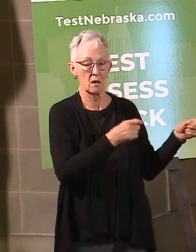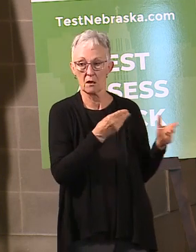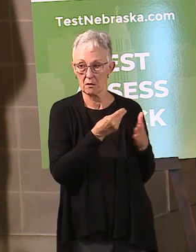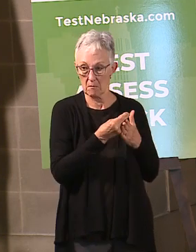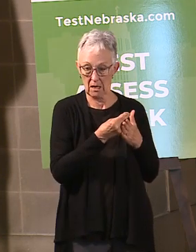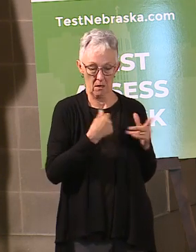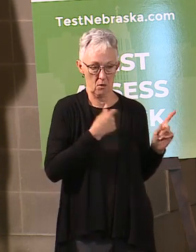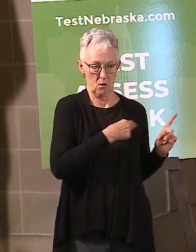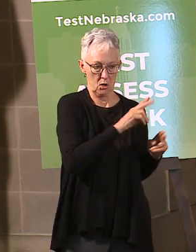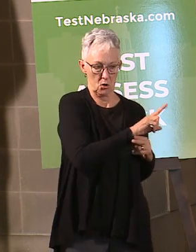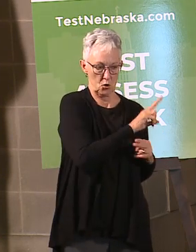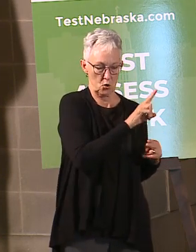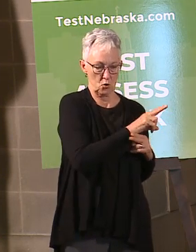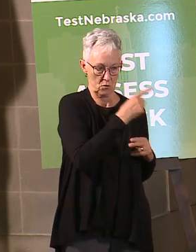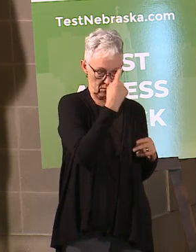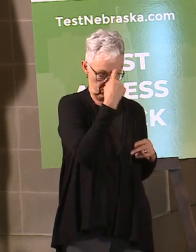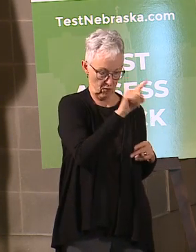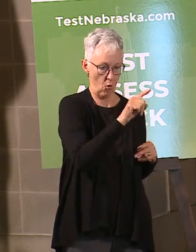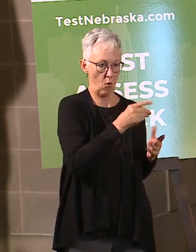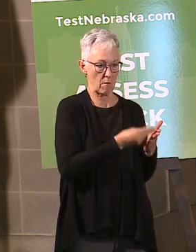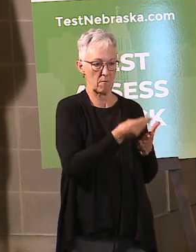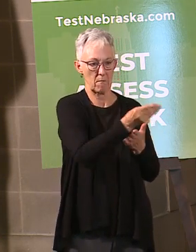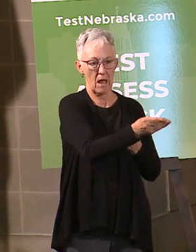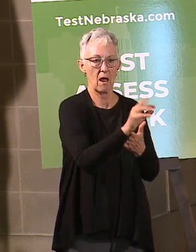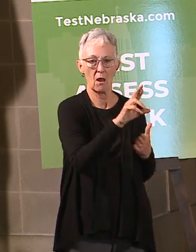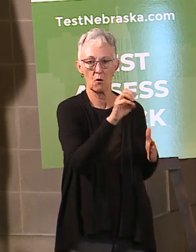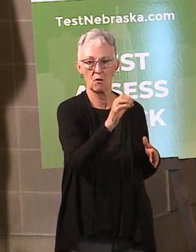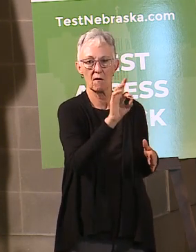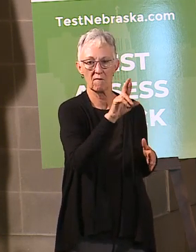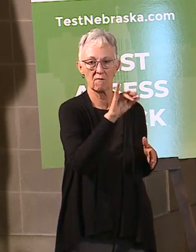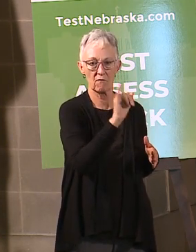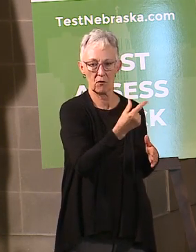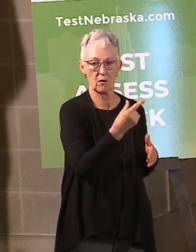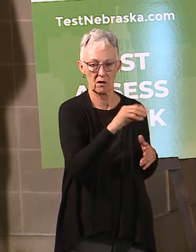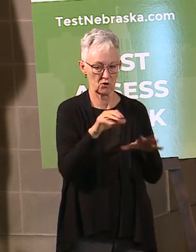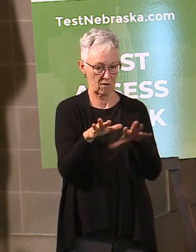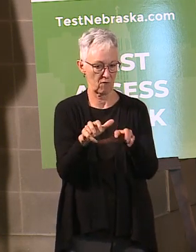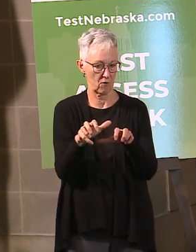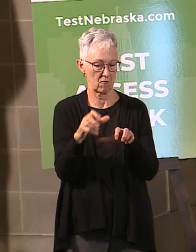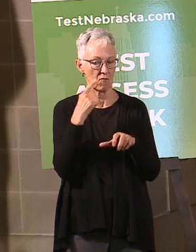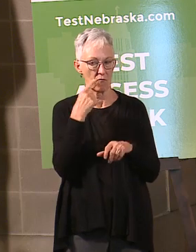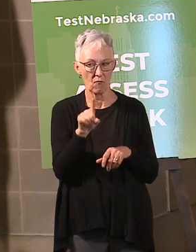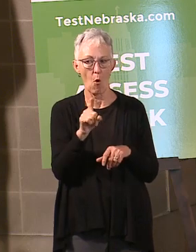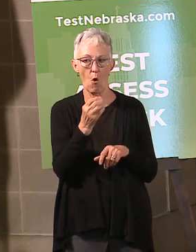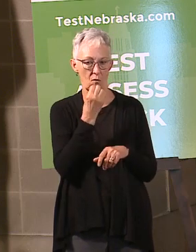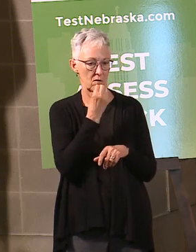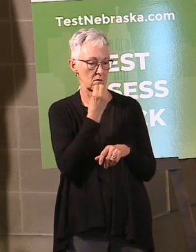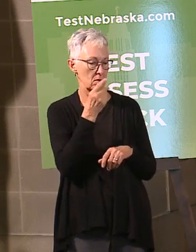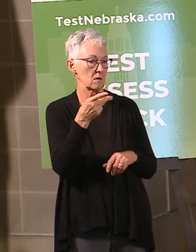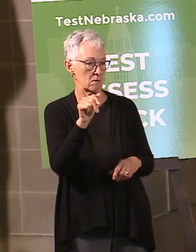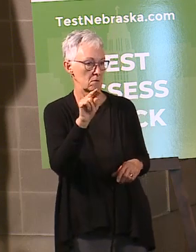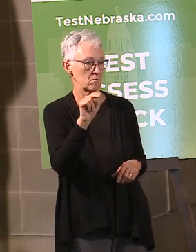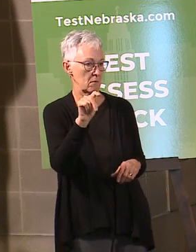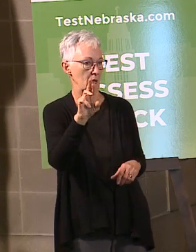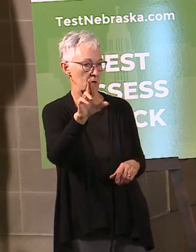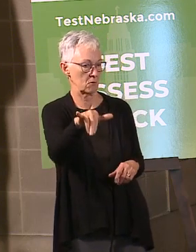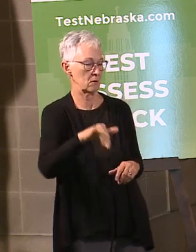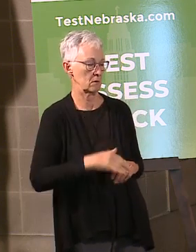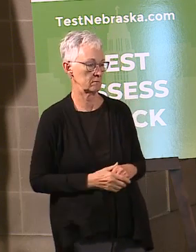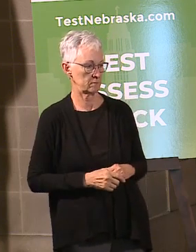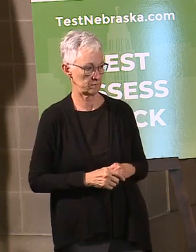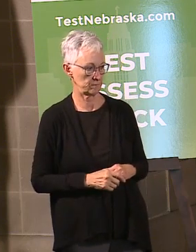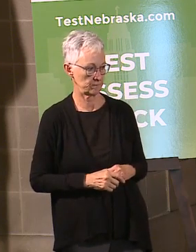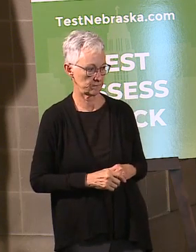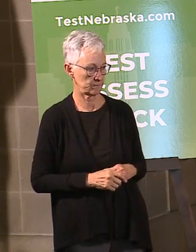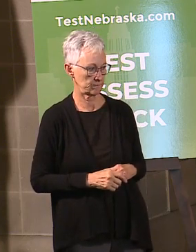to purchase the refrigerators and freezers for food pantries. The information on where to